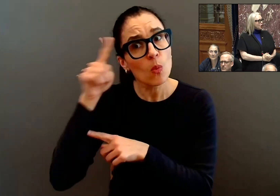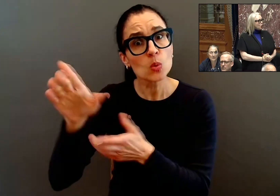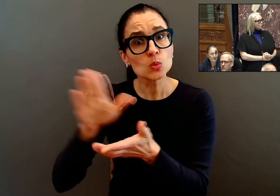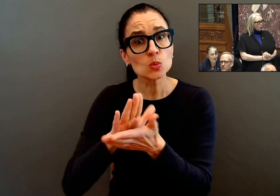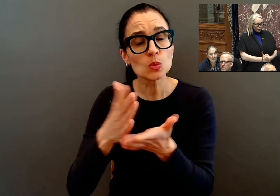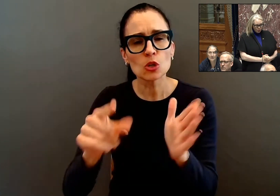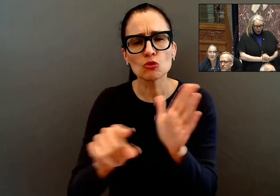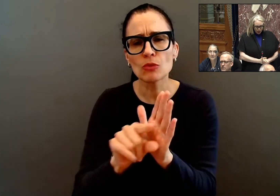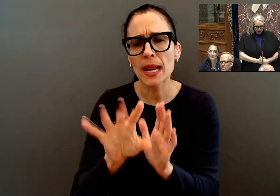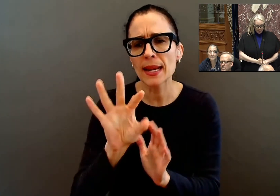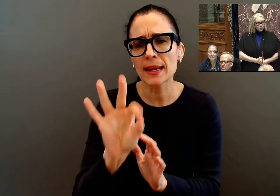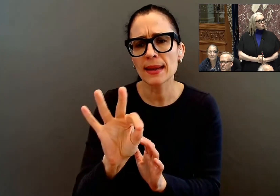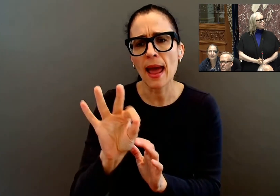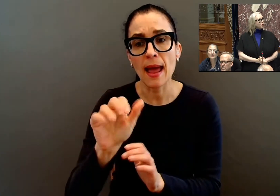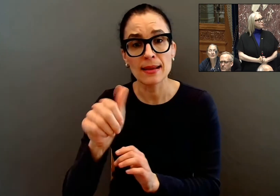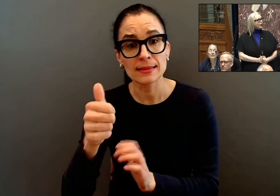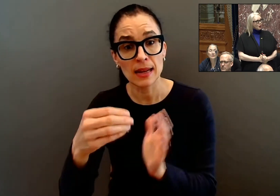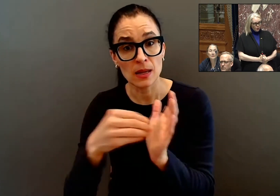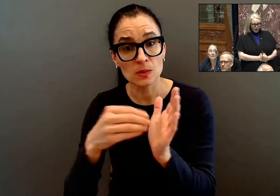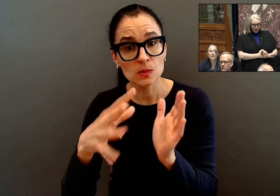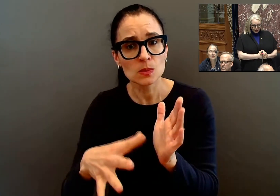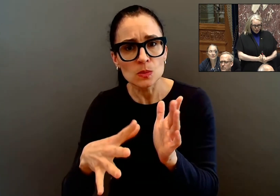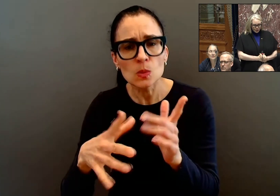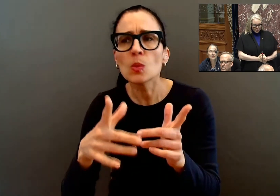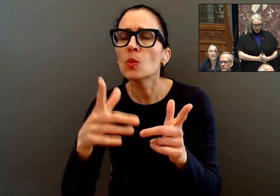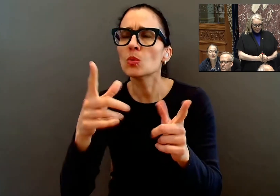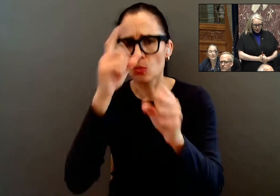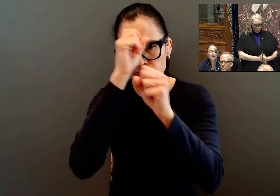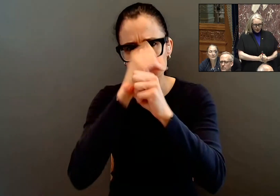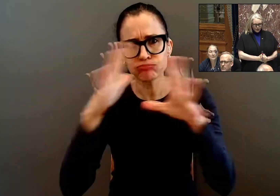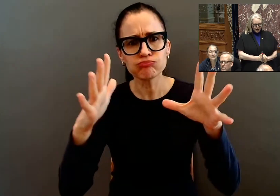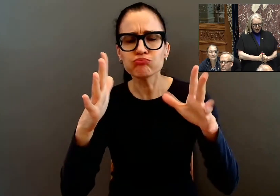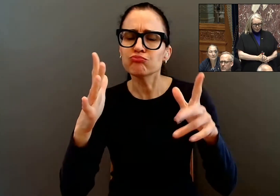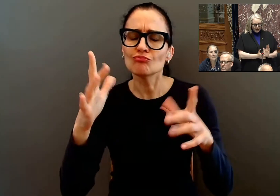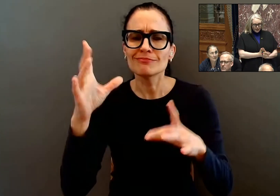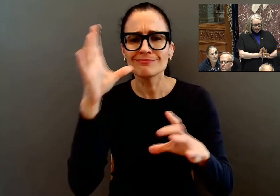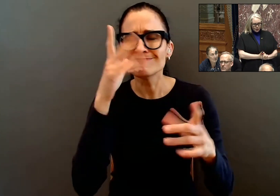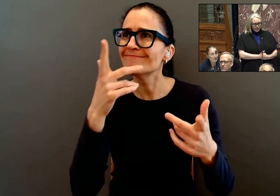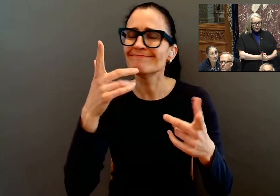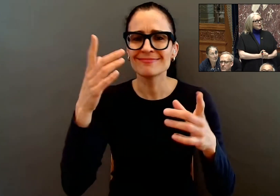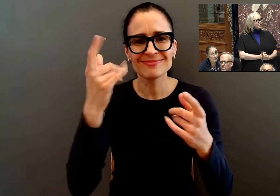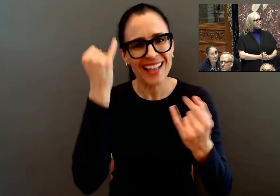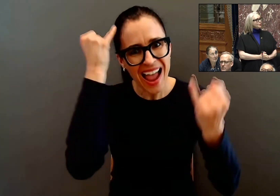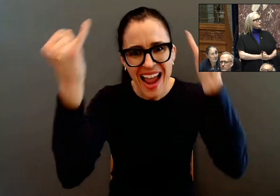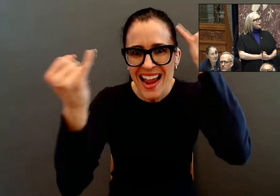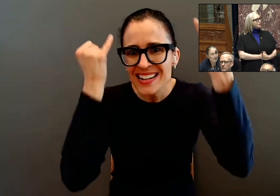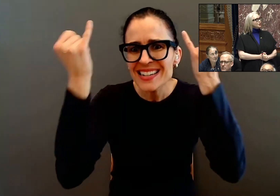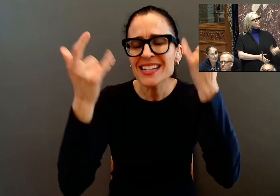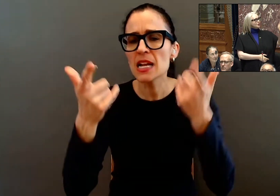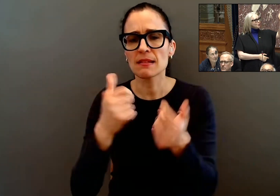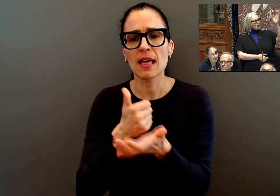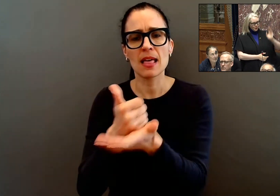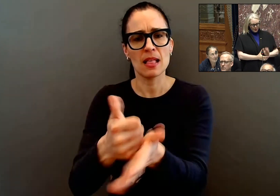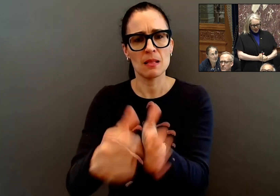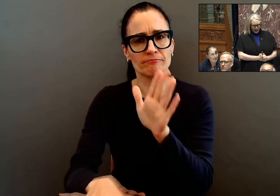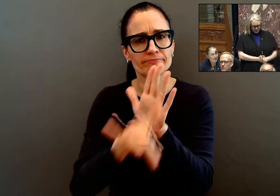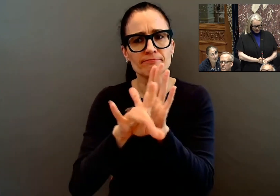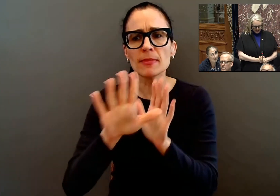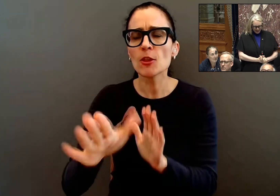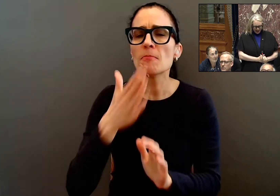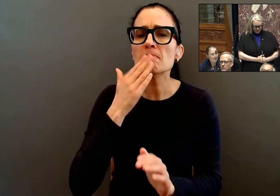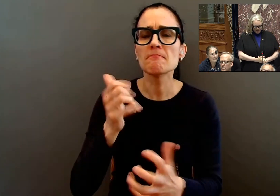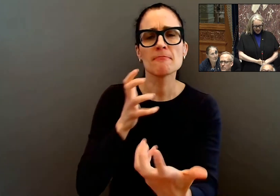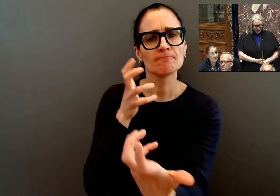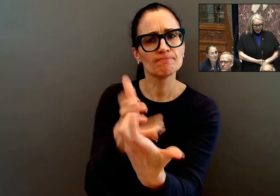participating in their own model parliament, supported by our own legislative interns, BC legislative intern students who are also in the